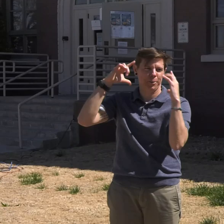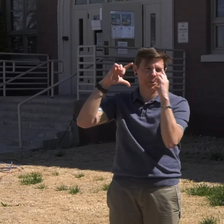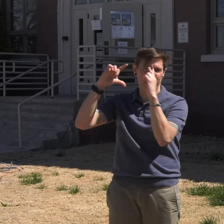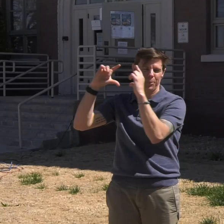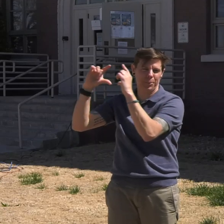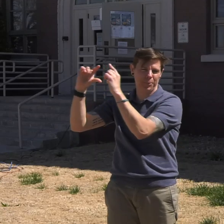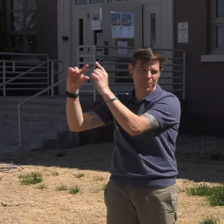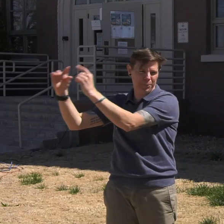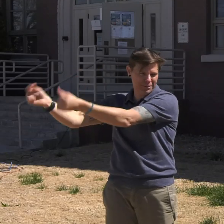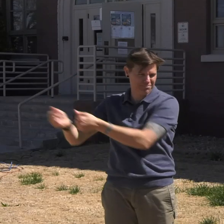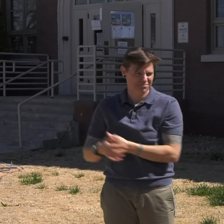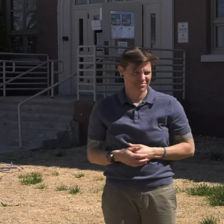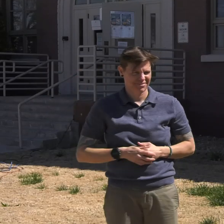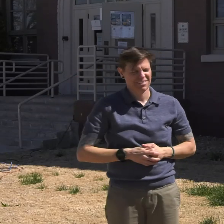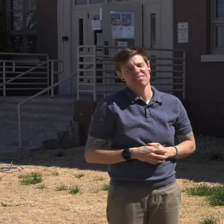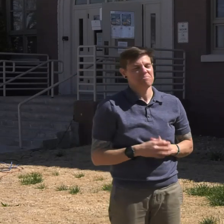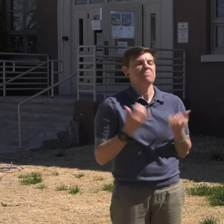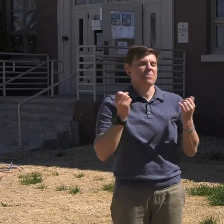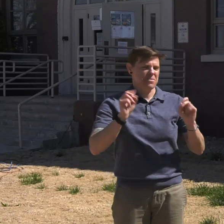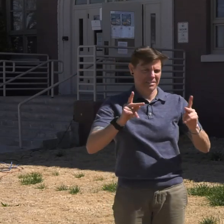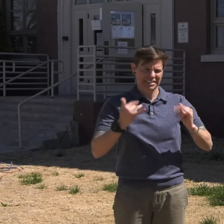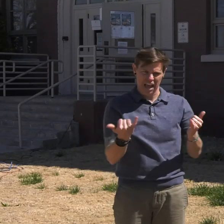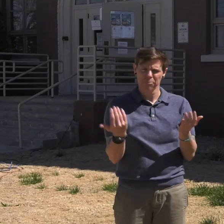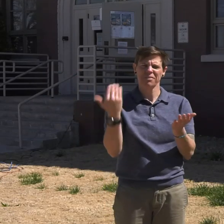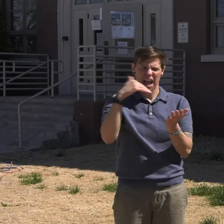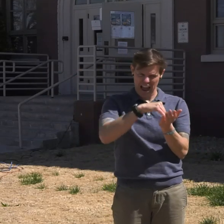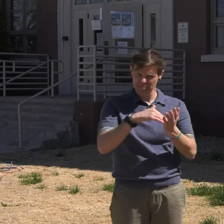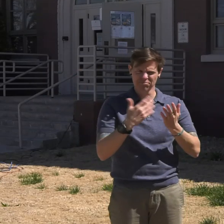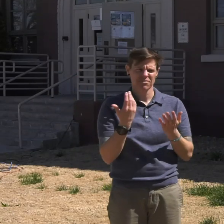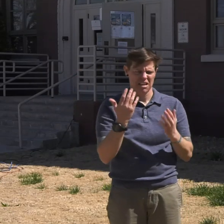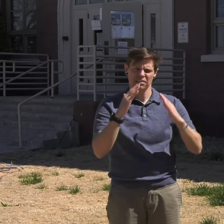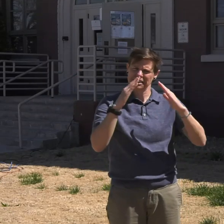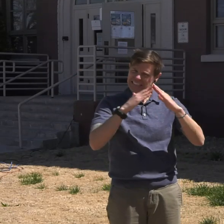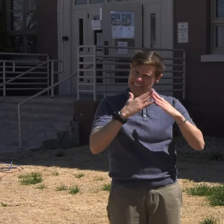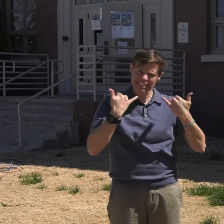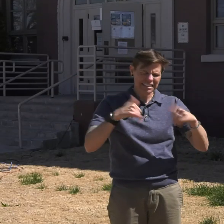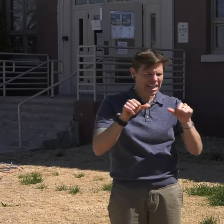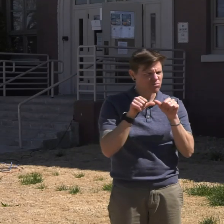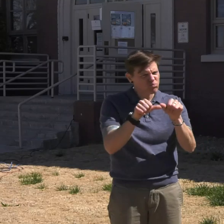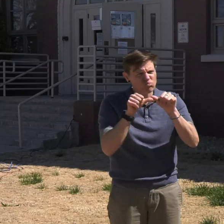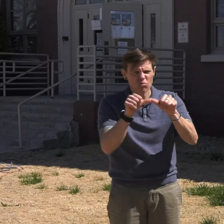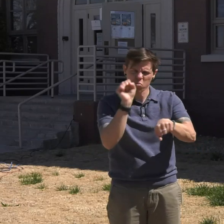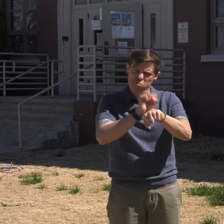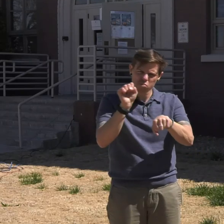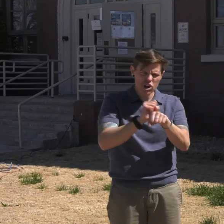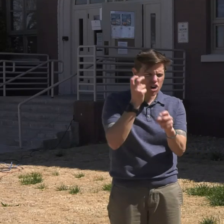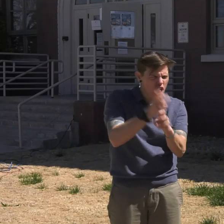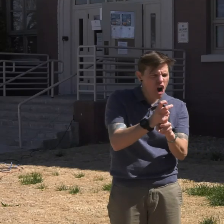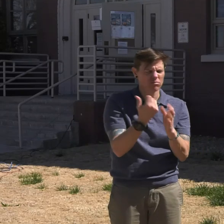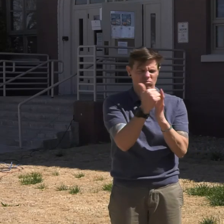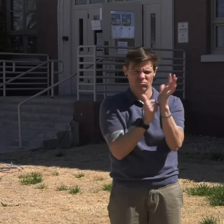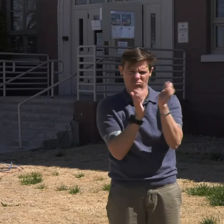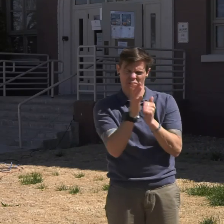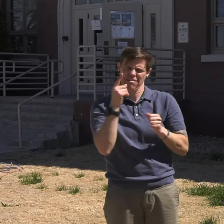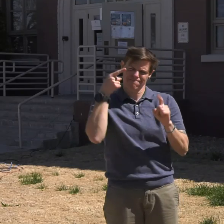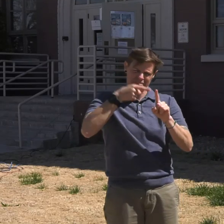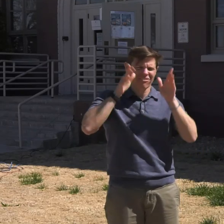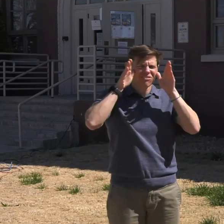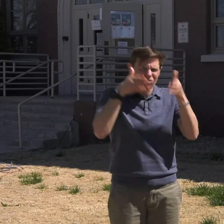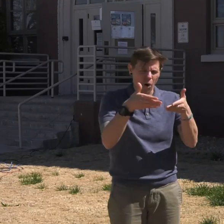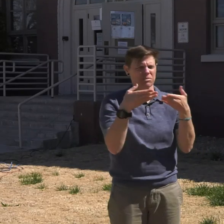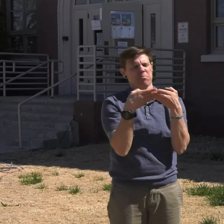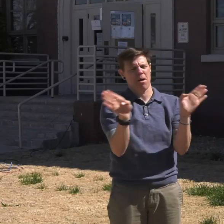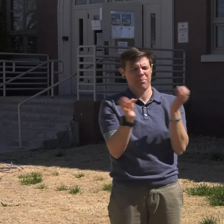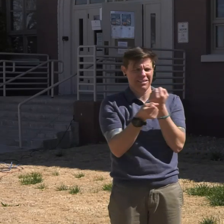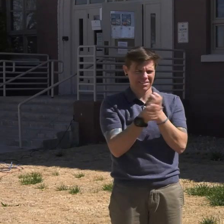Okay, so again, our city's continuing to do what we can to protect public health, but also to make sure that we're maintaining